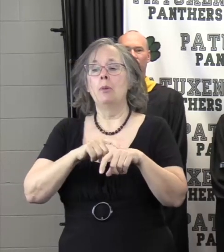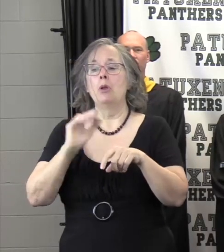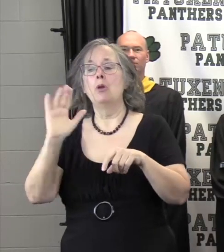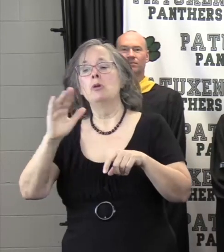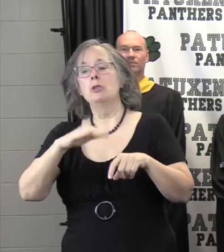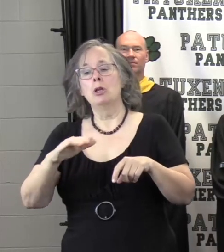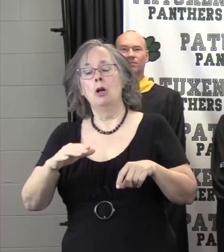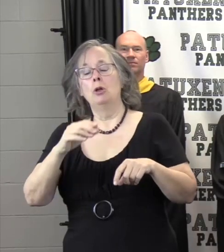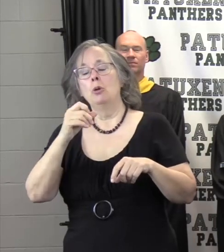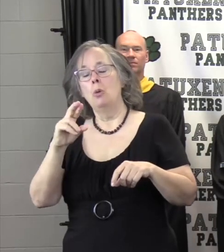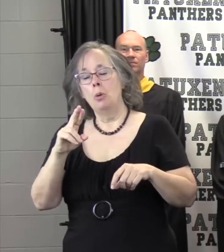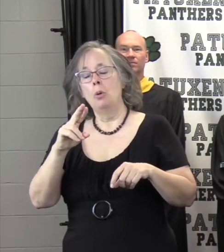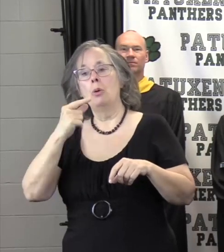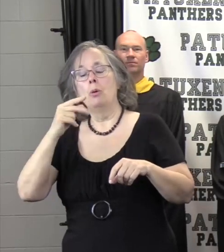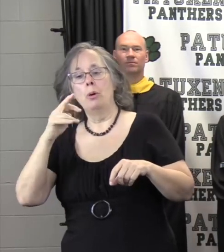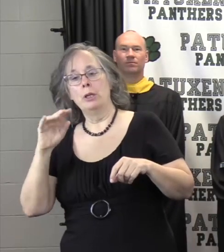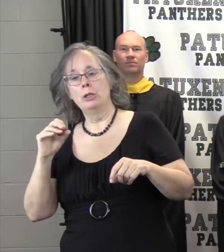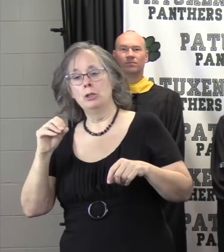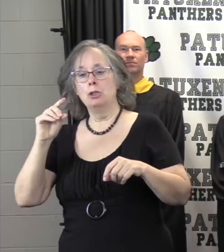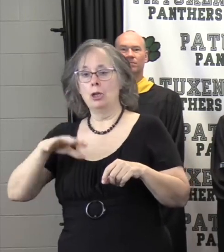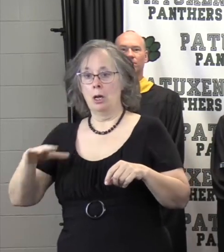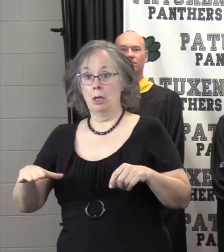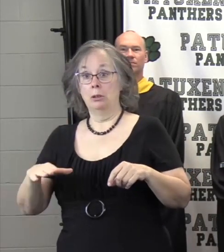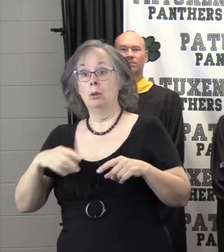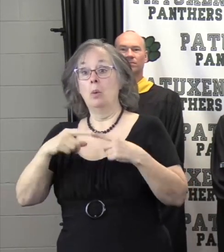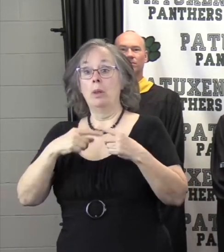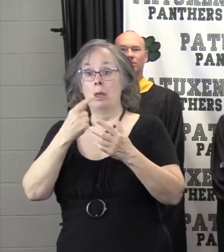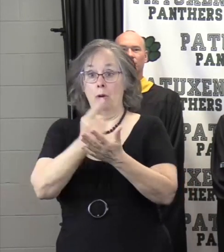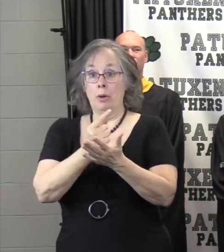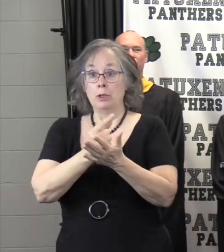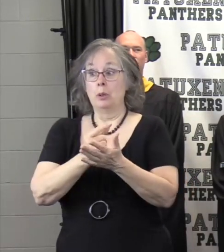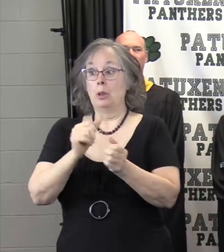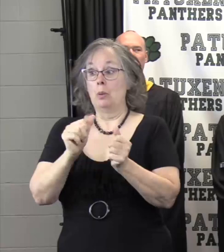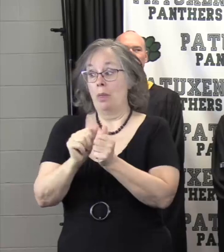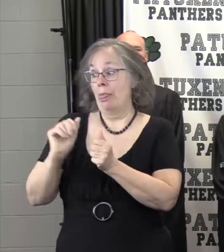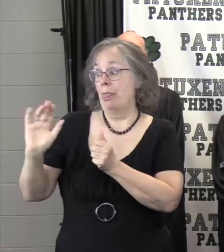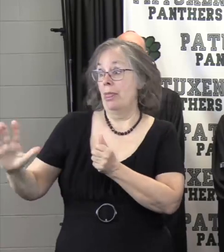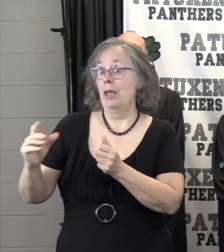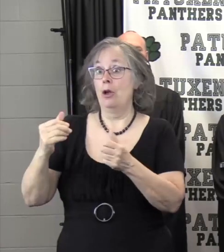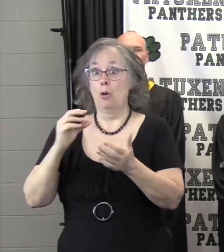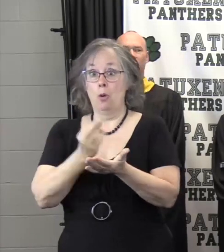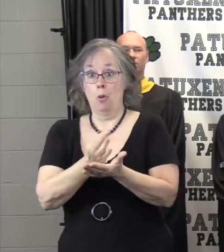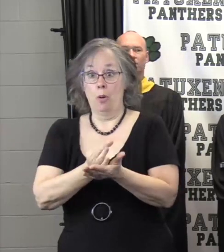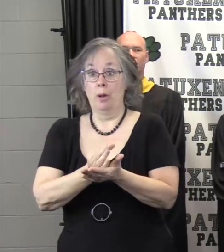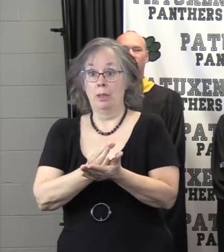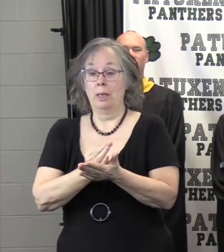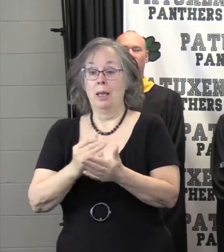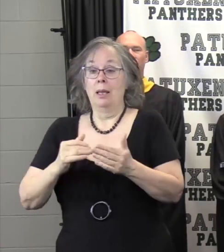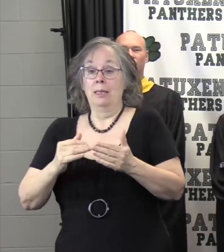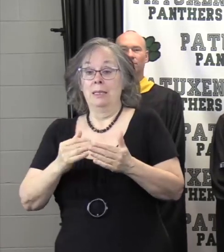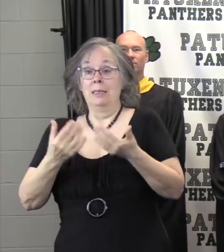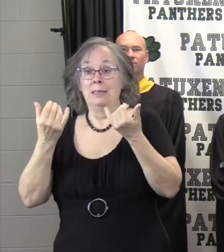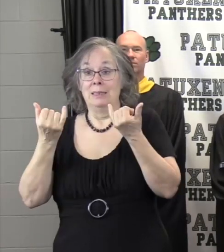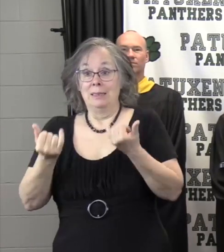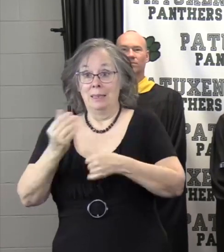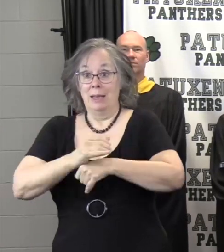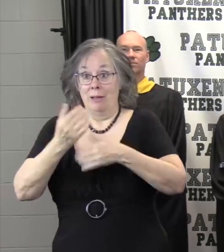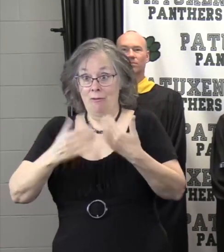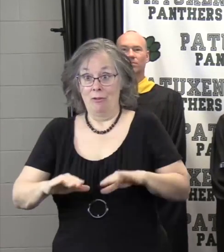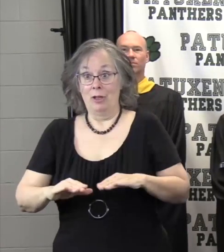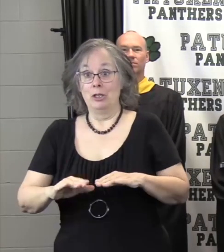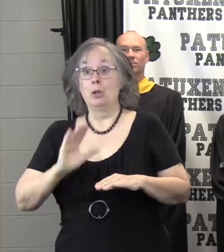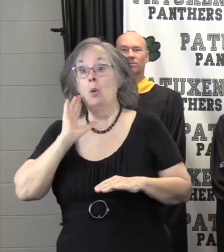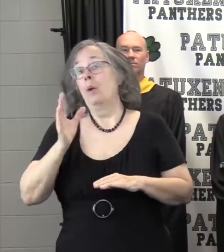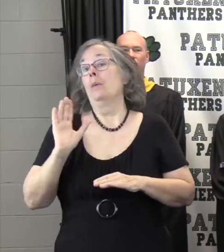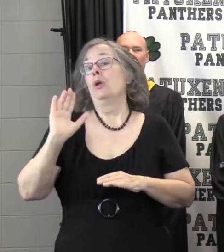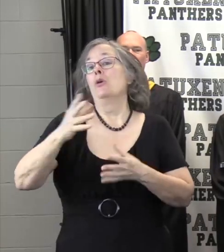grandchild as they graduate from Patuxent High School with their own challenge coin. After today, it will be your story to tell,